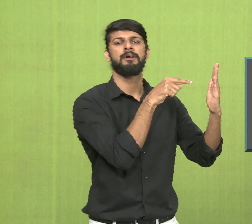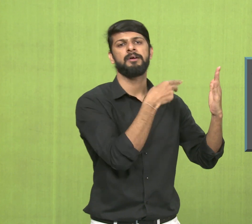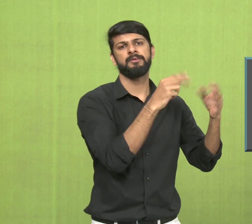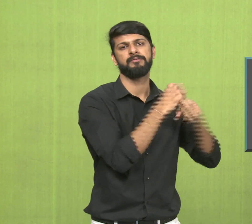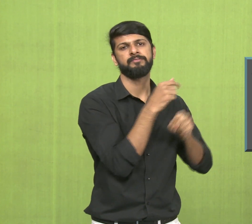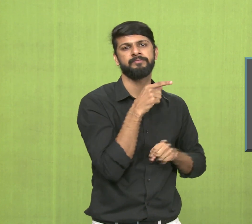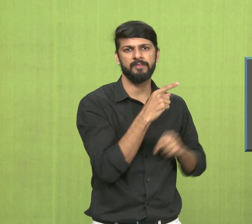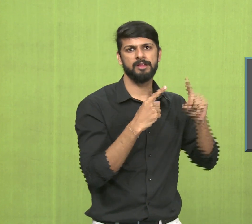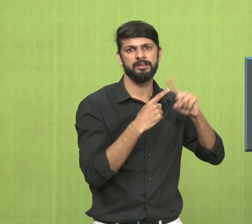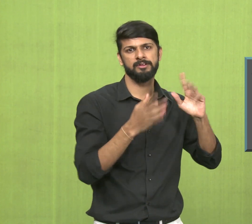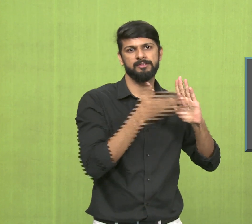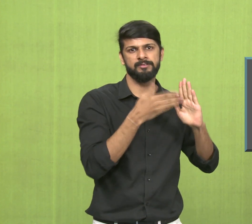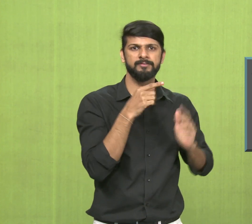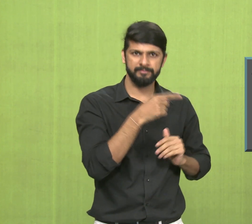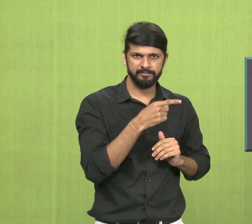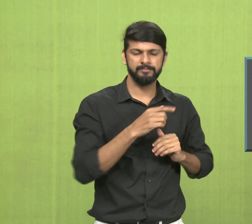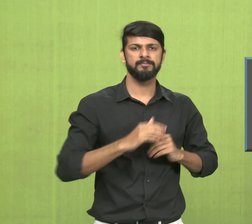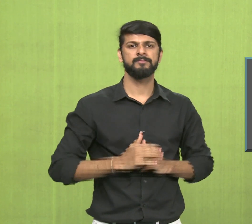that is a dry fresco.